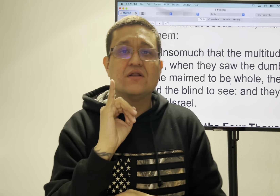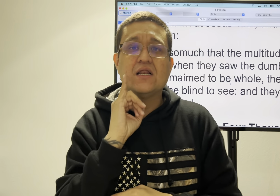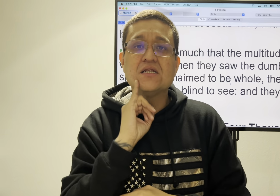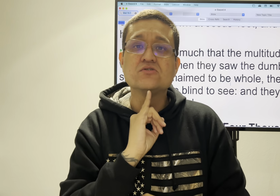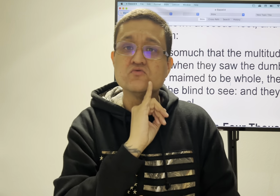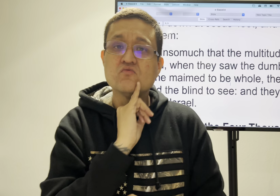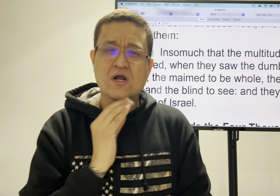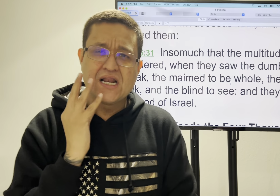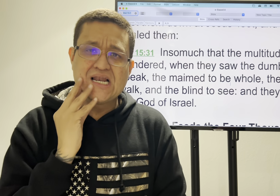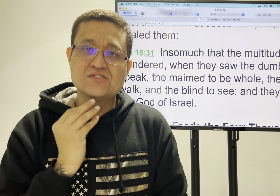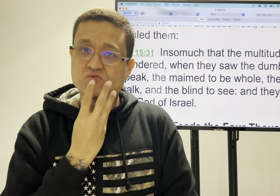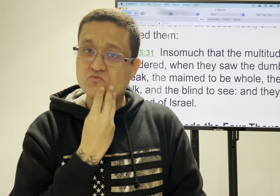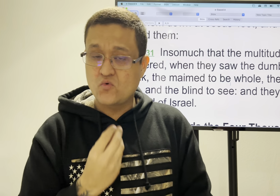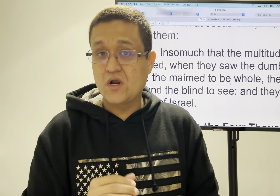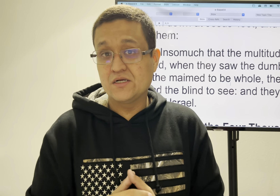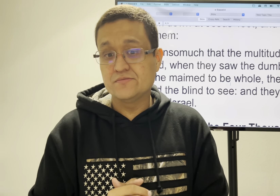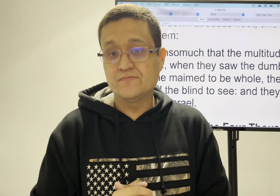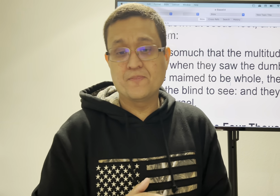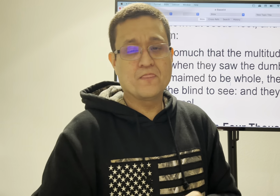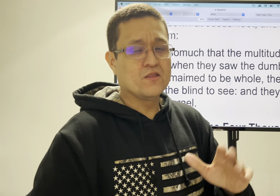glorified the God of Israel.